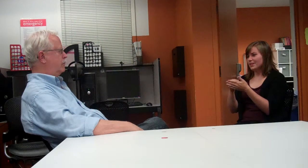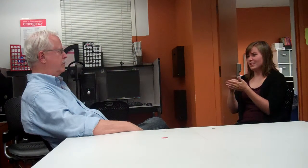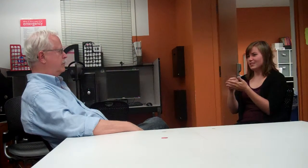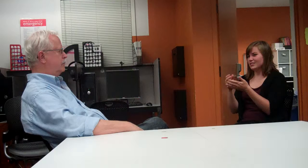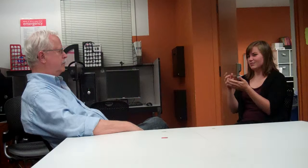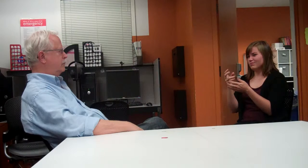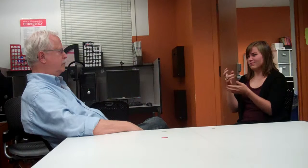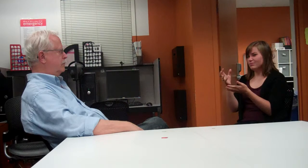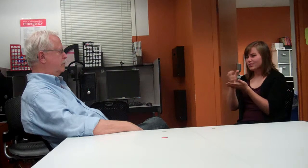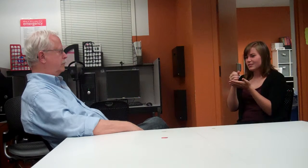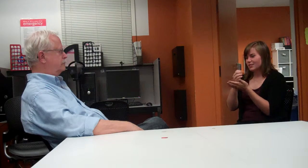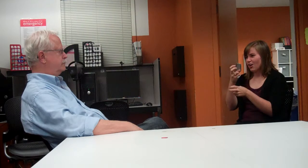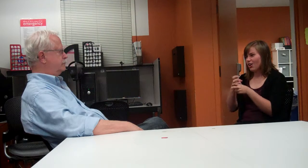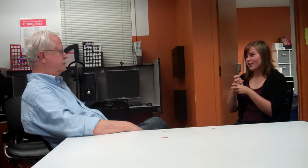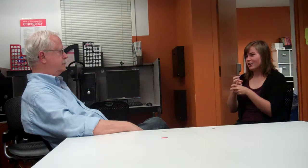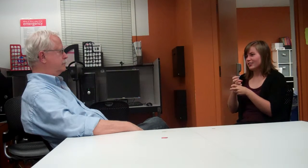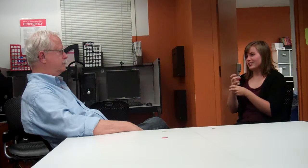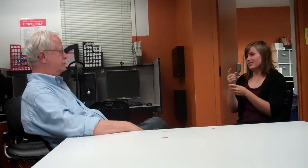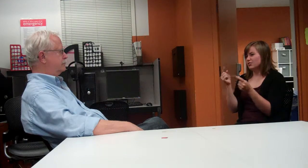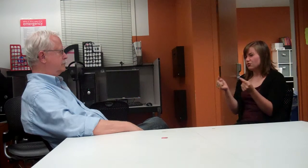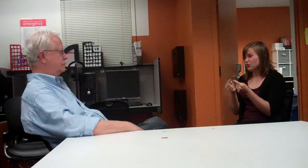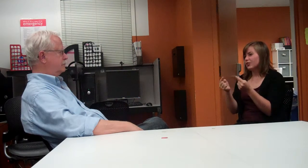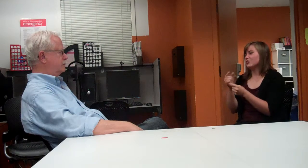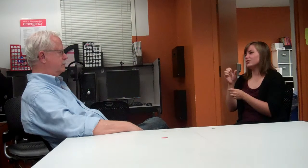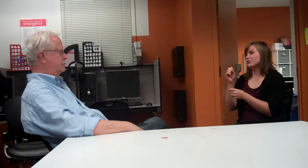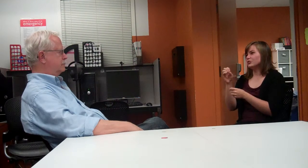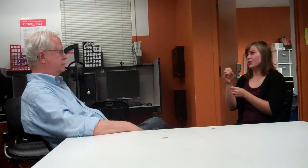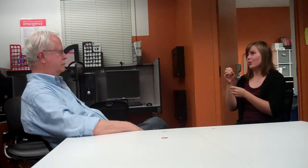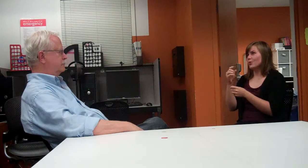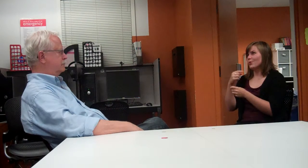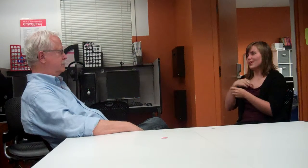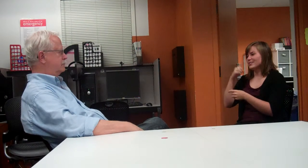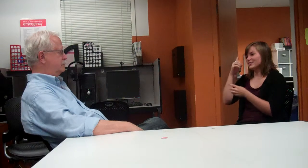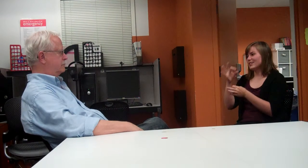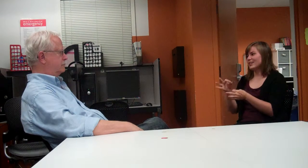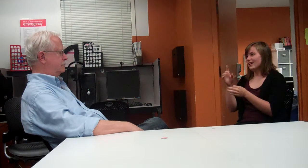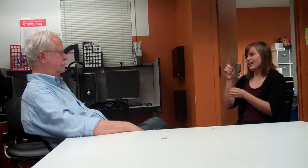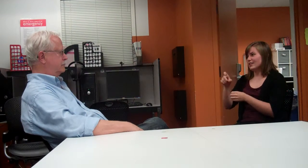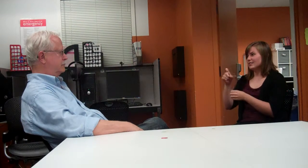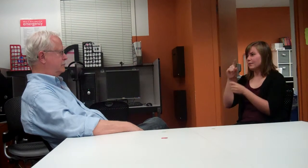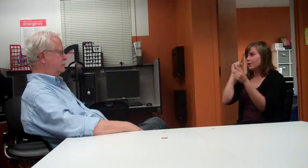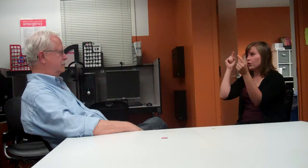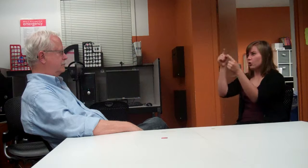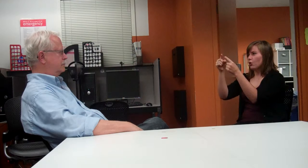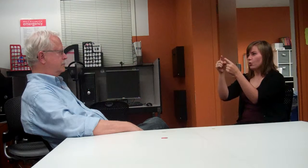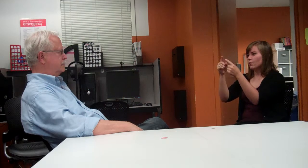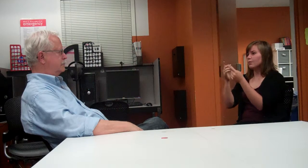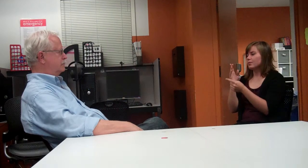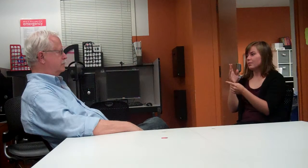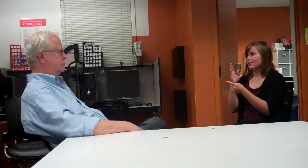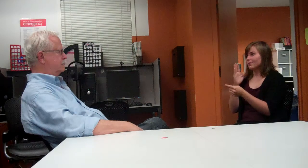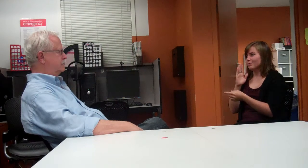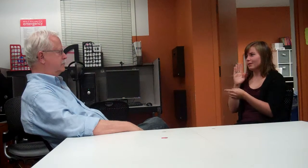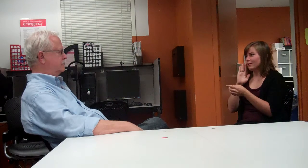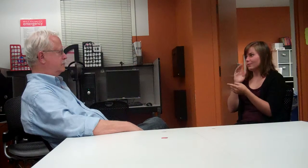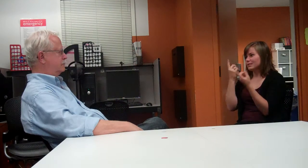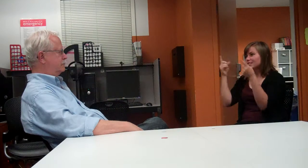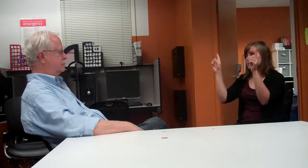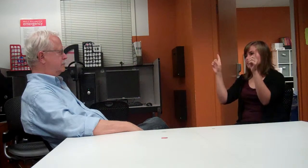realistic about my goals in college. And so I took ASL 1 in deaf culture, because I decided to be an interpreting major without